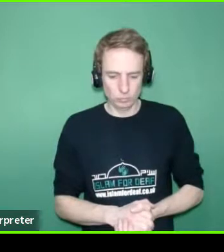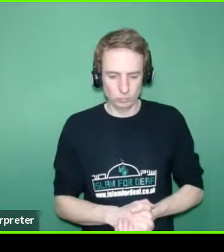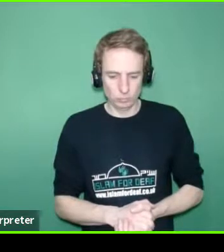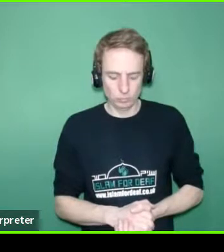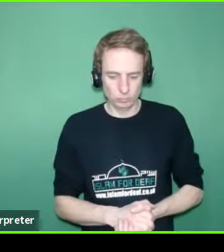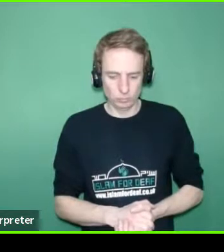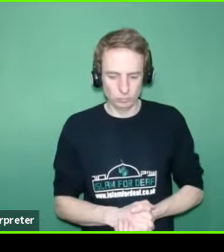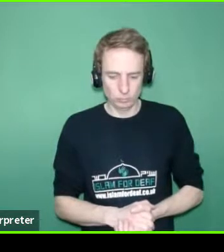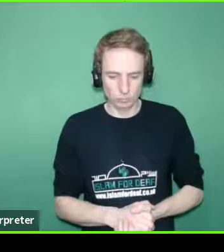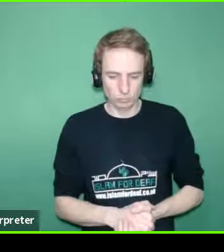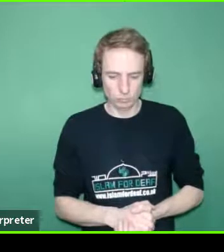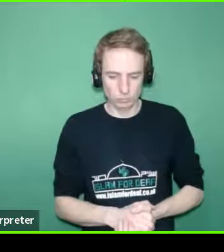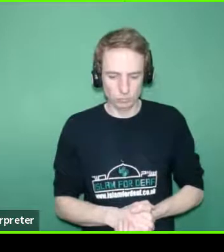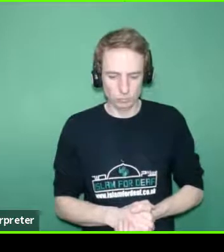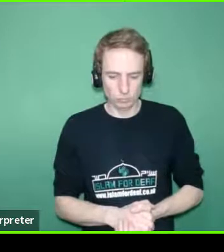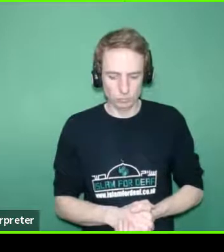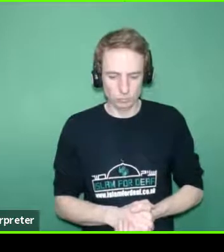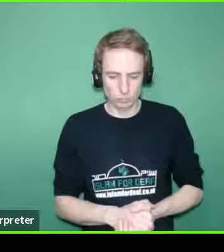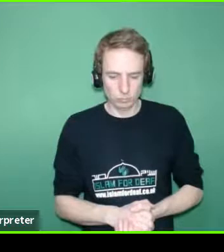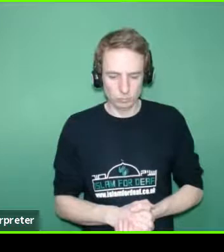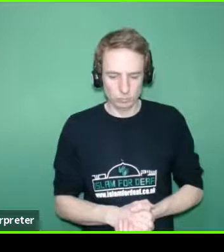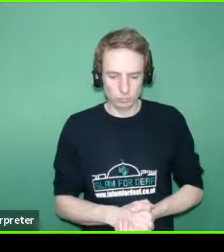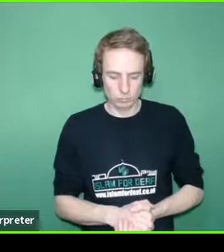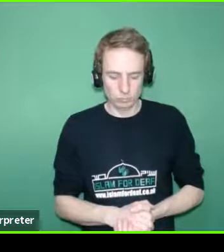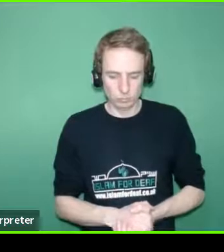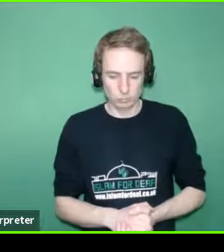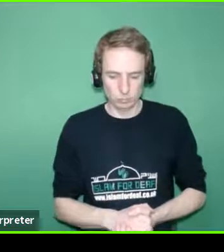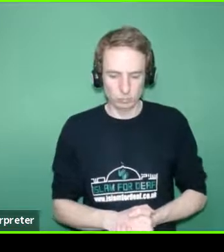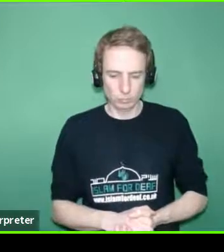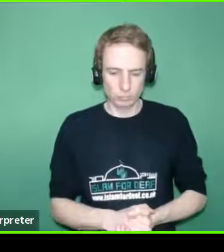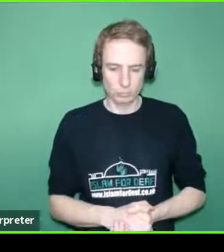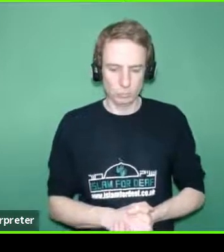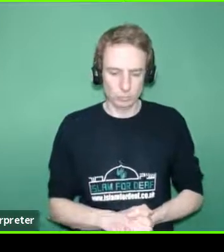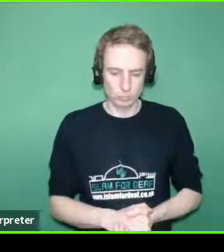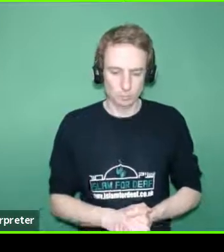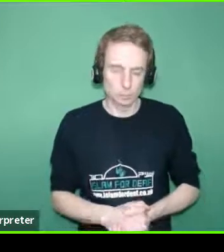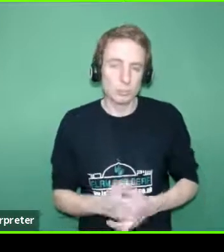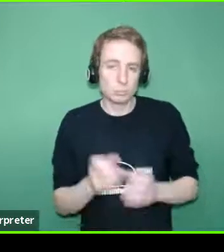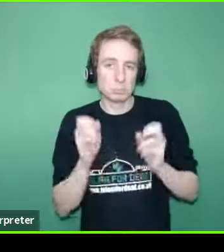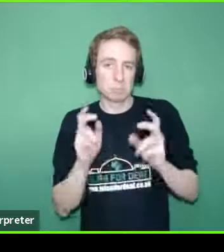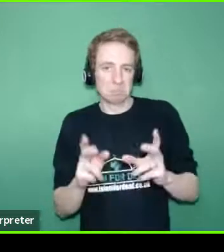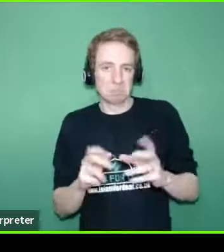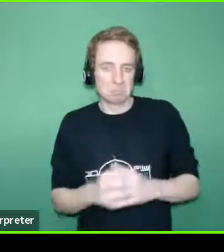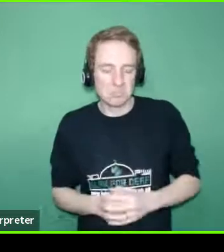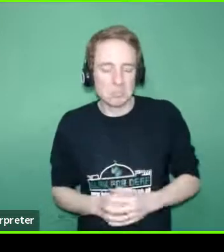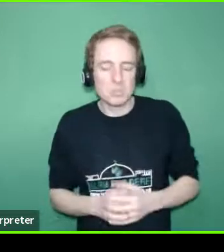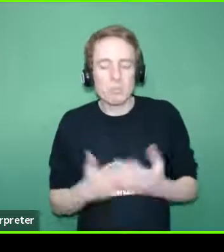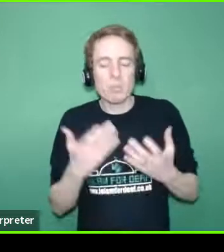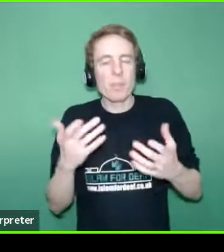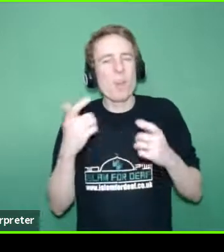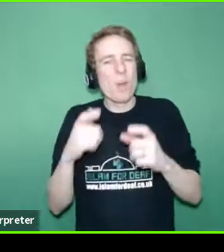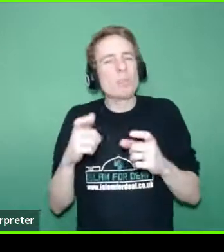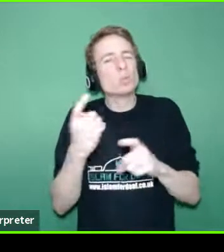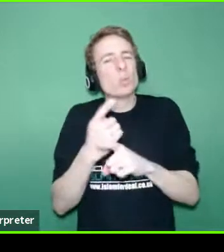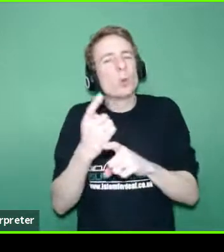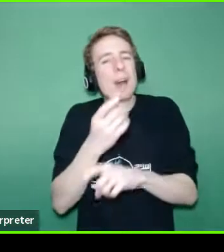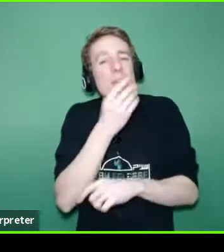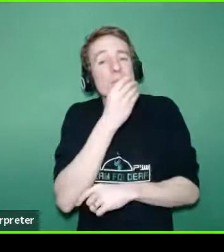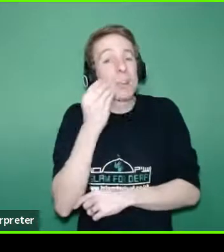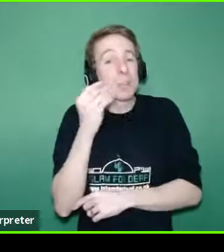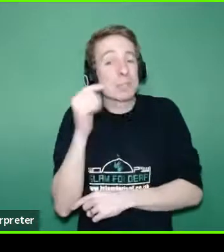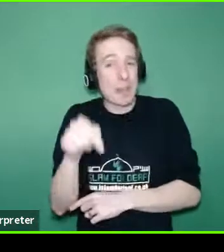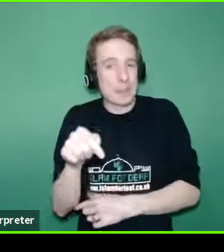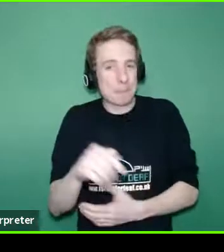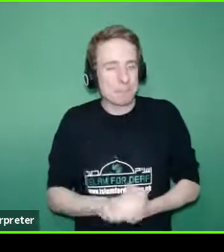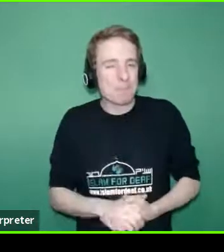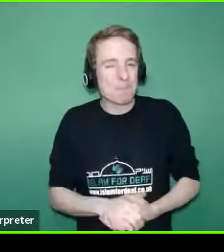So we will carry on discussing Ramadan, its virtues and the rulings that relate to it in the sittings